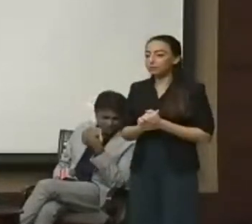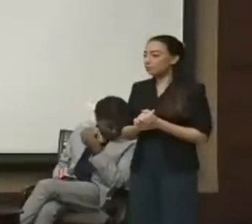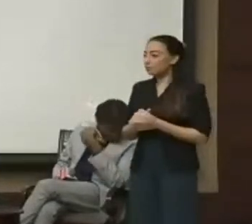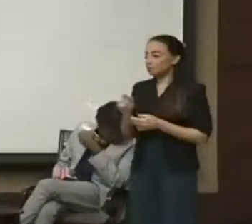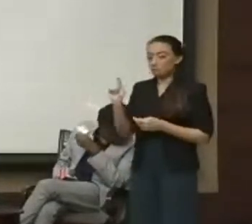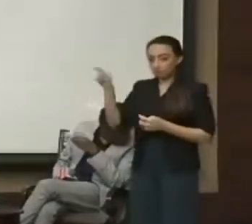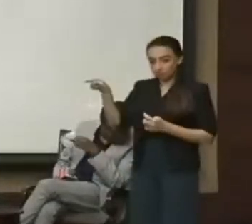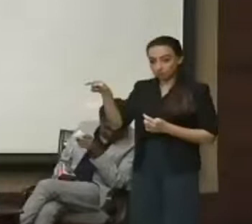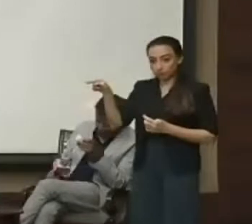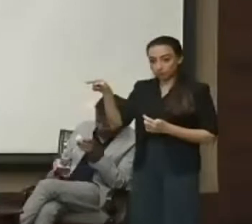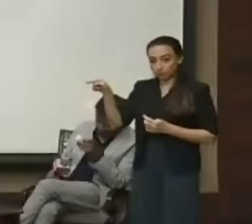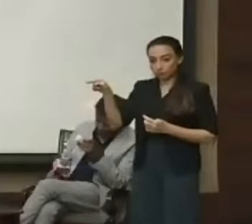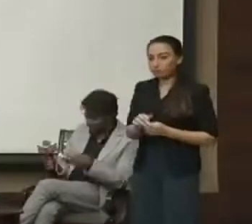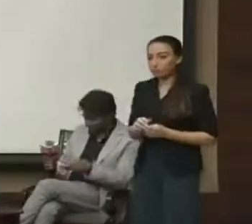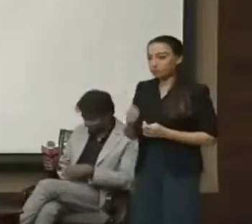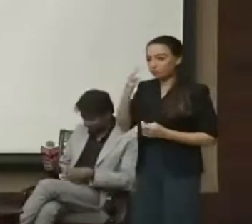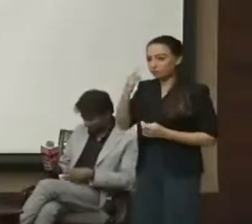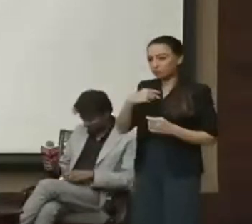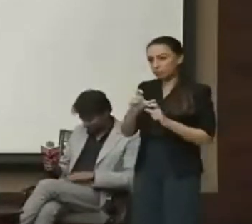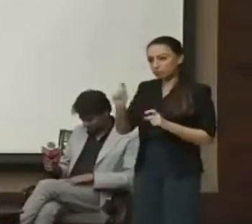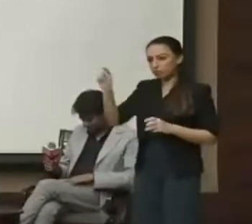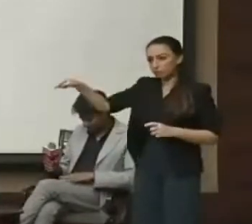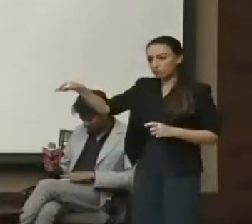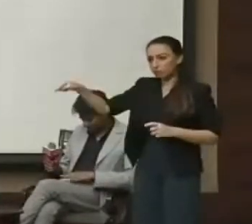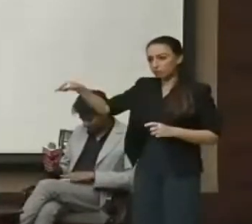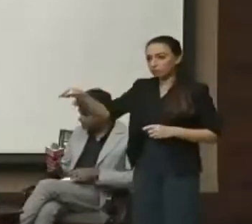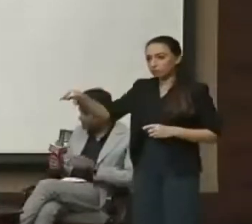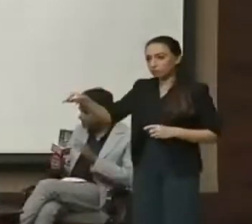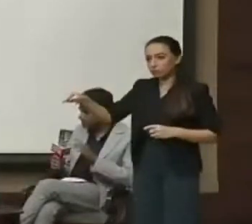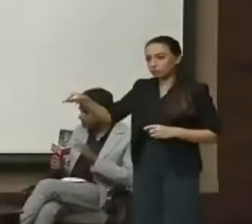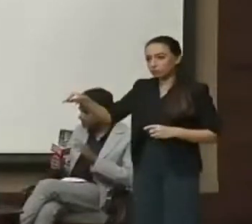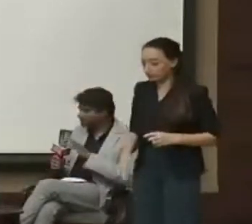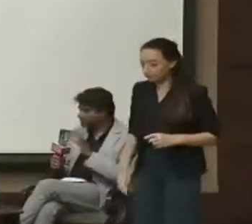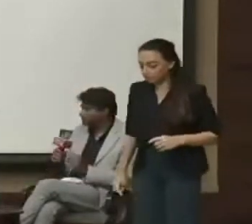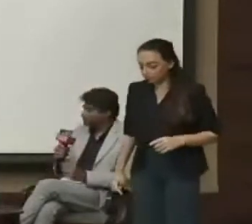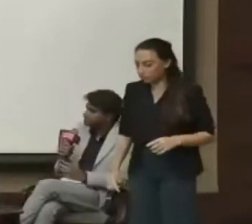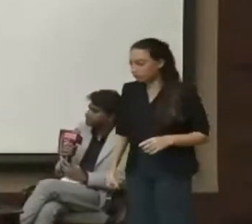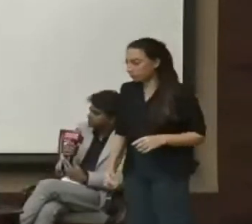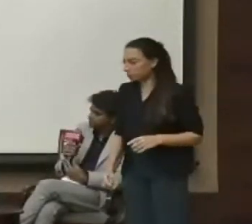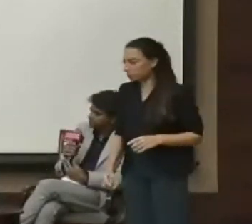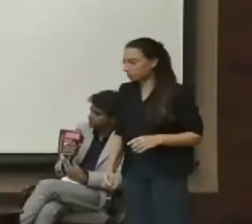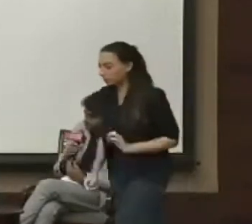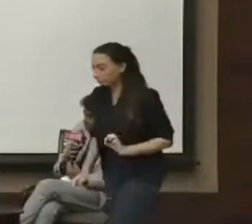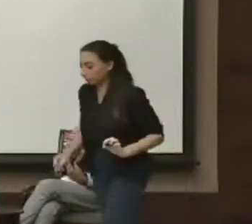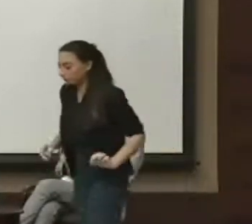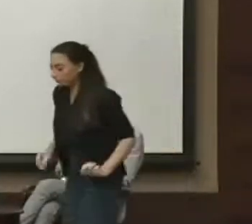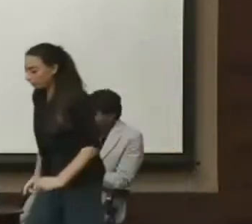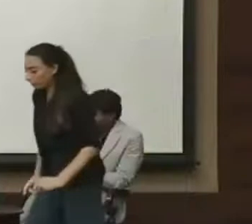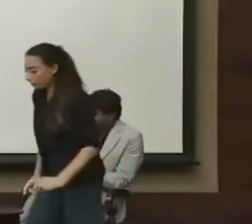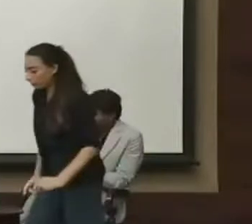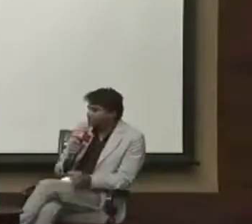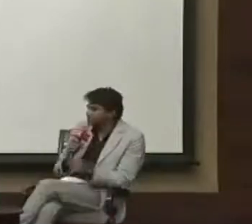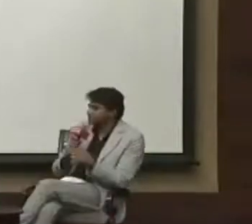to you is, in your innings so far,